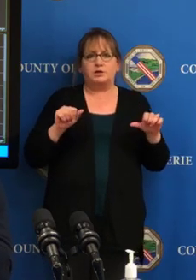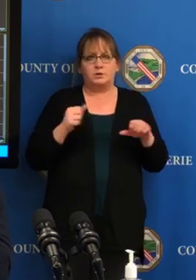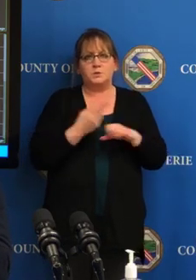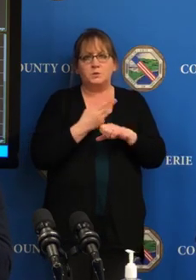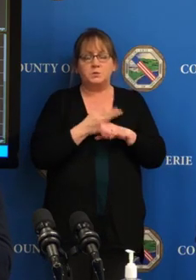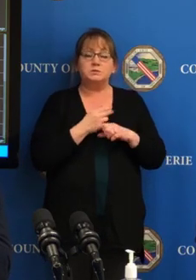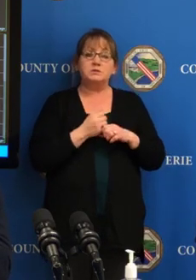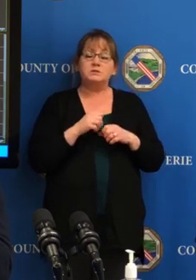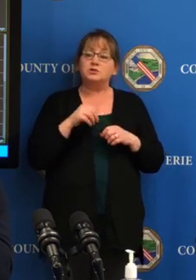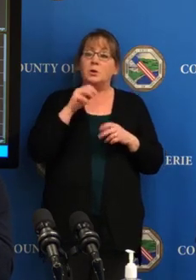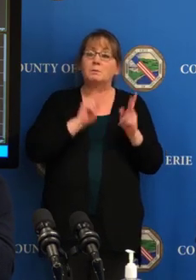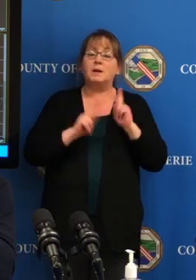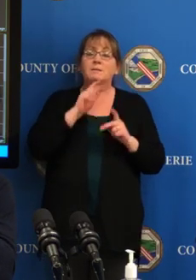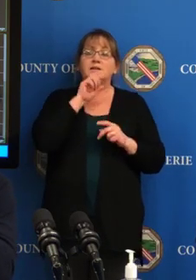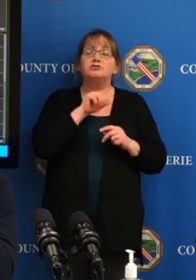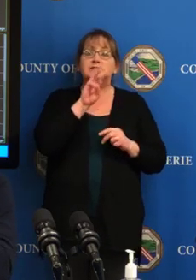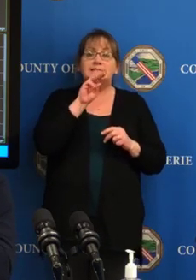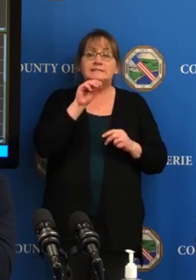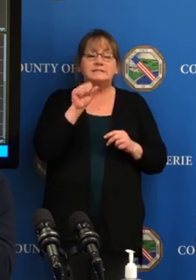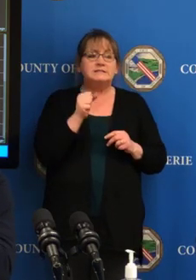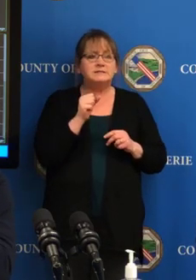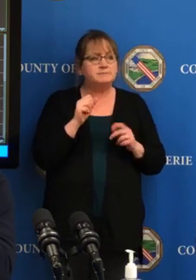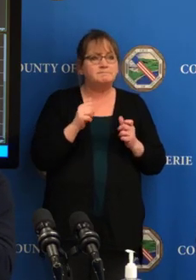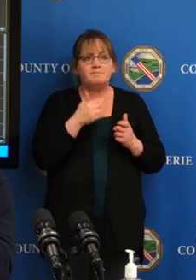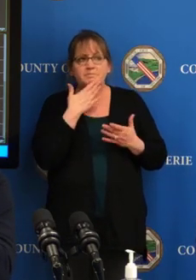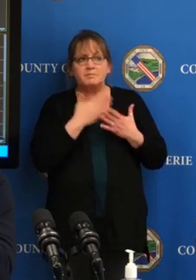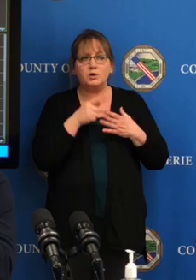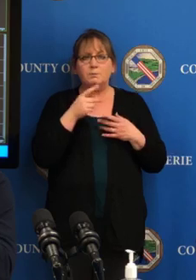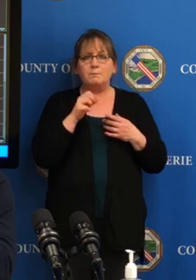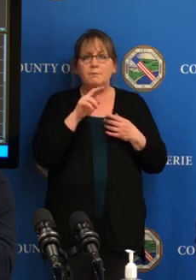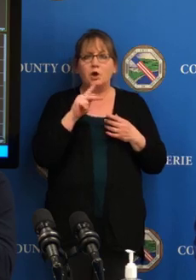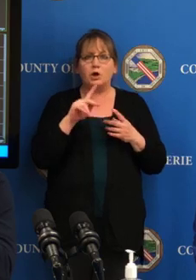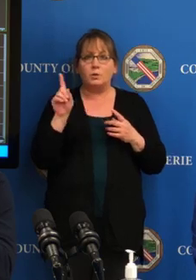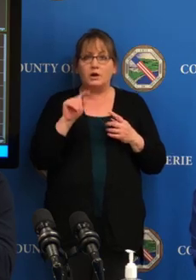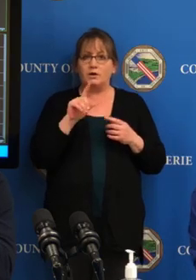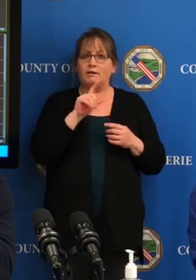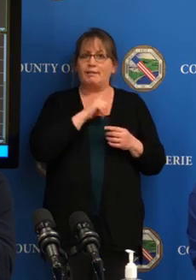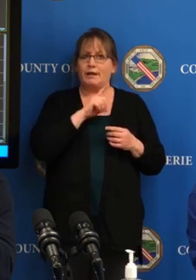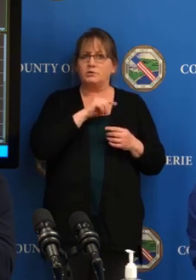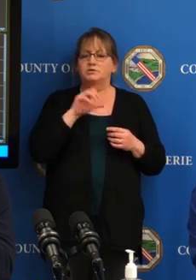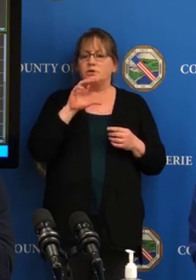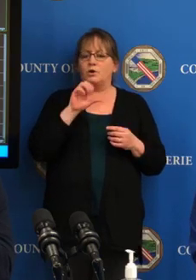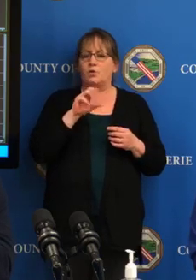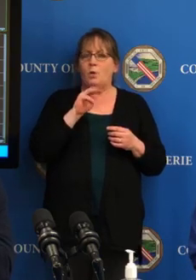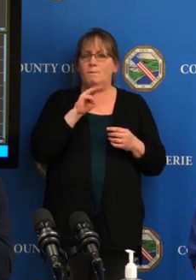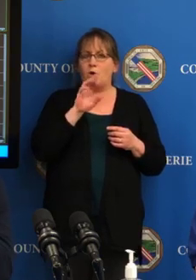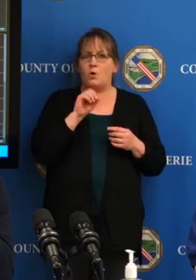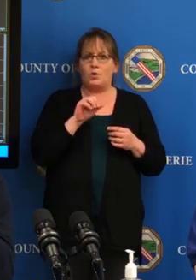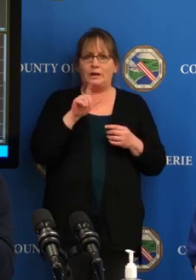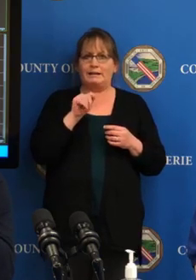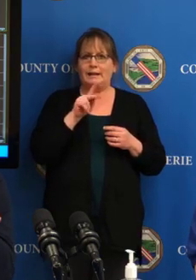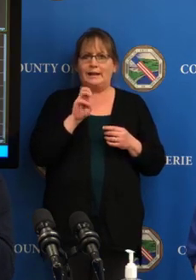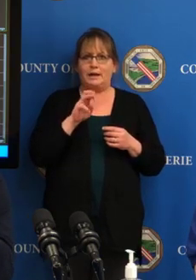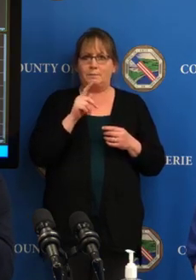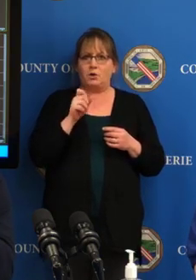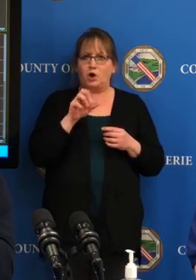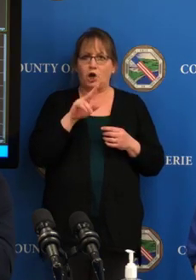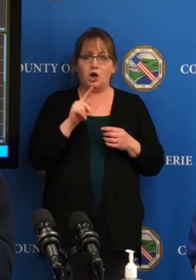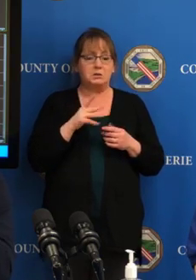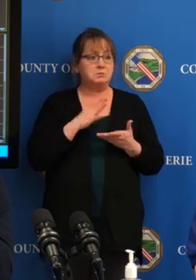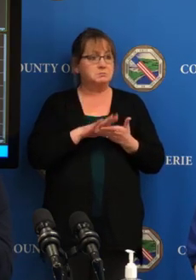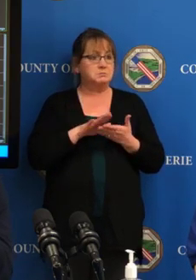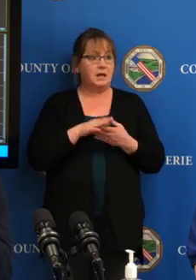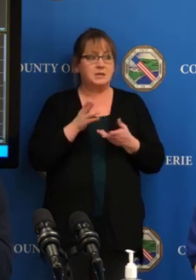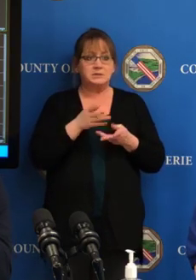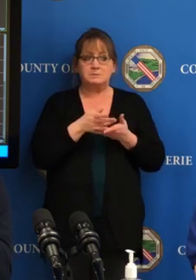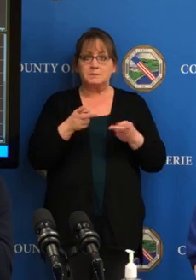park? Depends on where you live, but a great park in the Lancaster area is Como Lake Park. It's got a beautiful area, nice little walking paths.